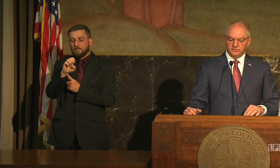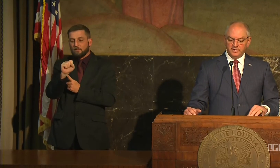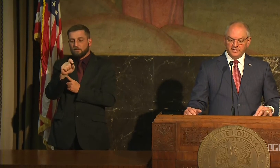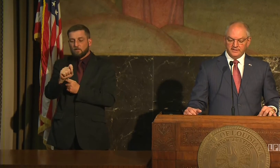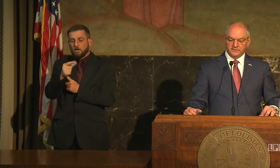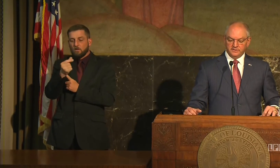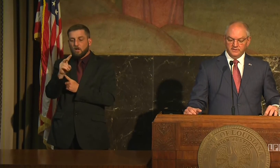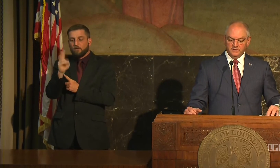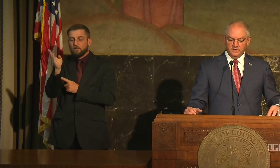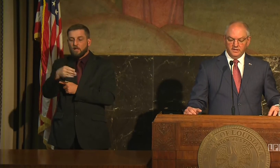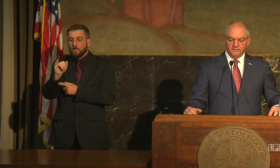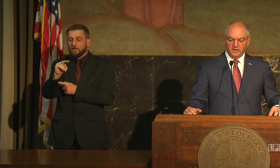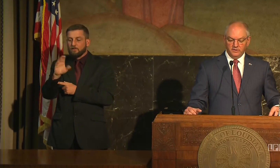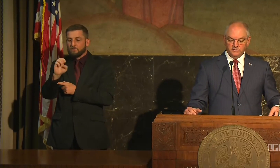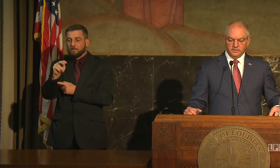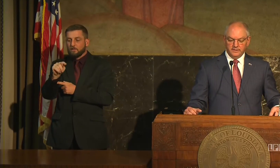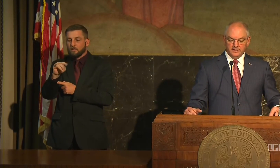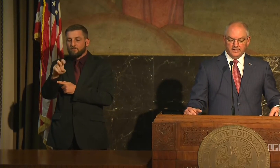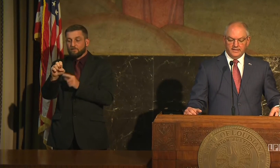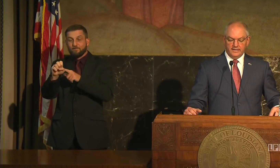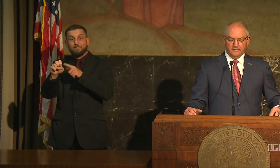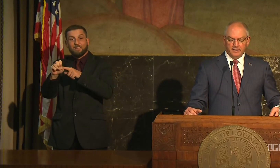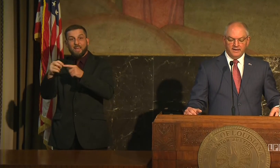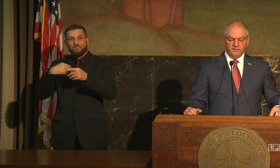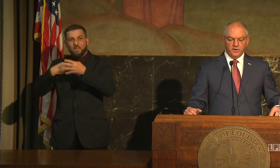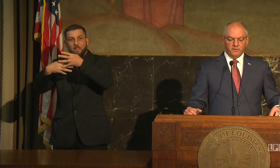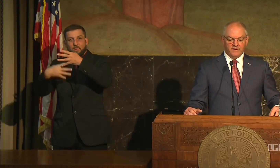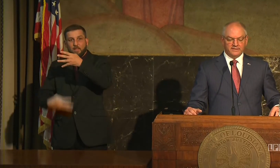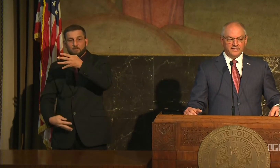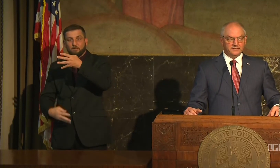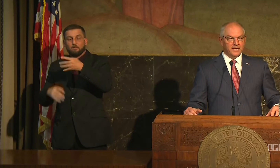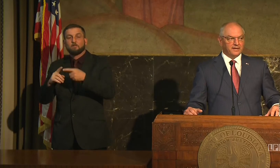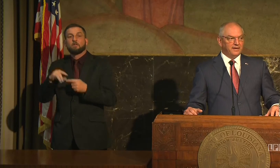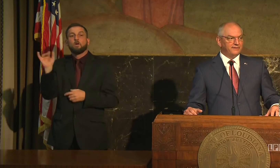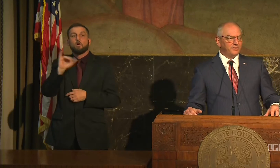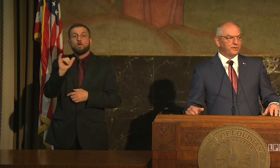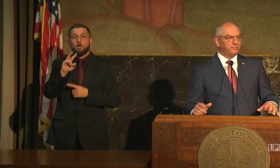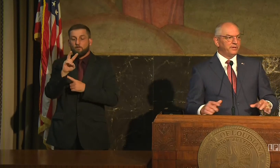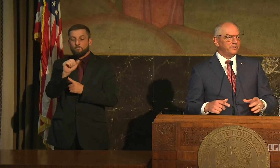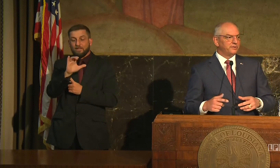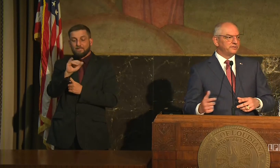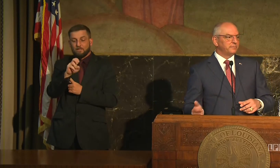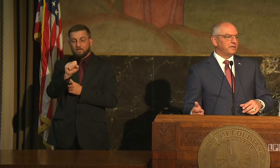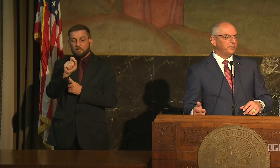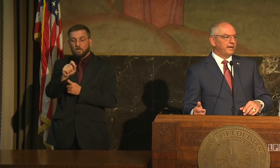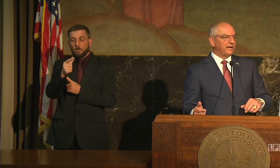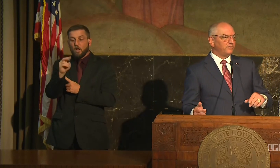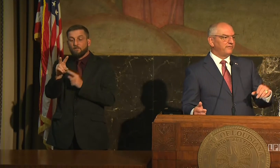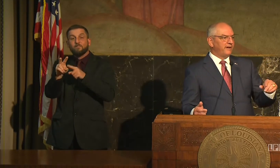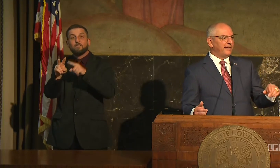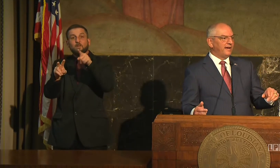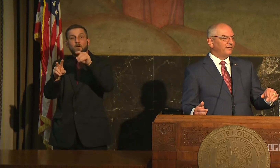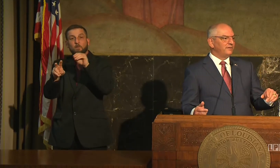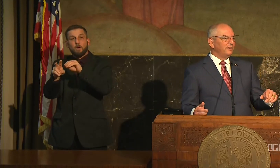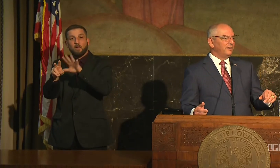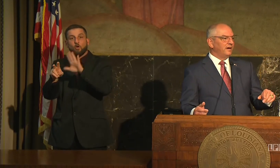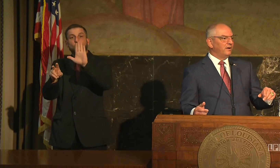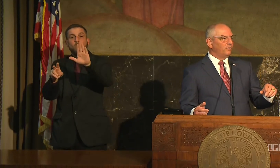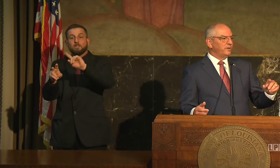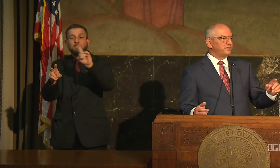vaccines.gov/incentives to see a list of those. And if you go to vaccines.gov, you can put in your zip code and actually find